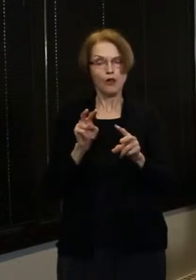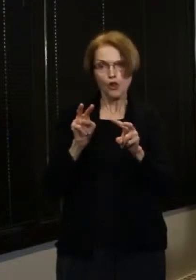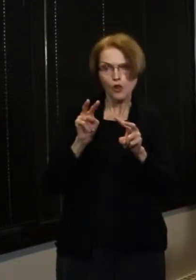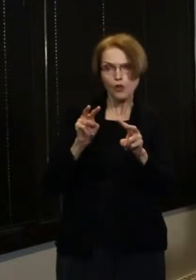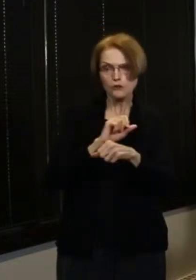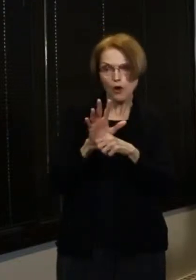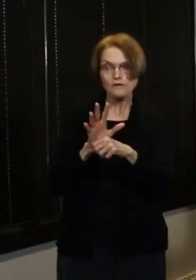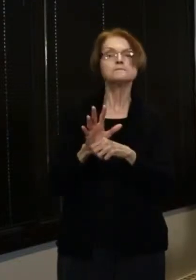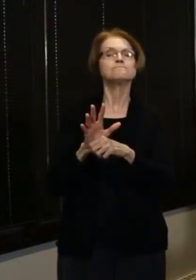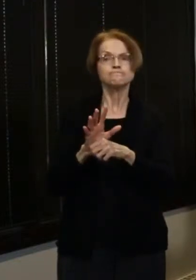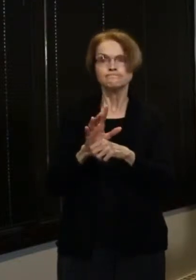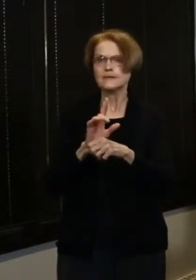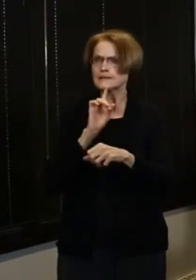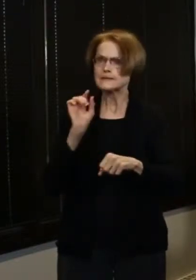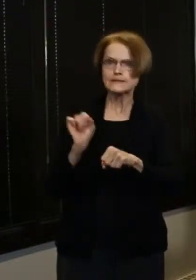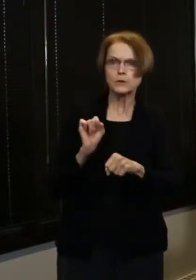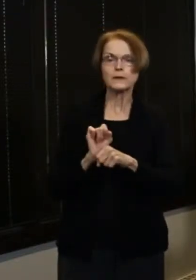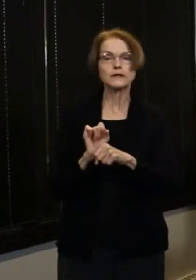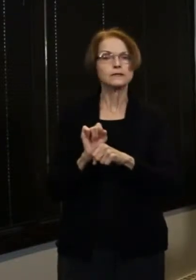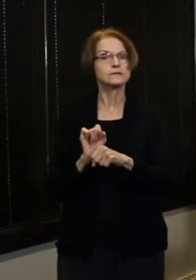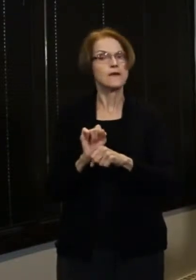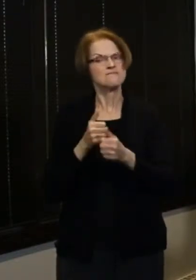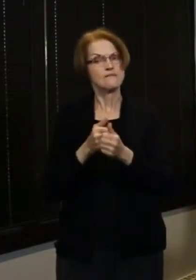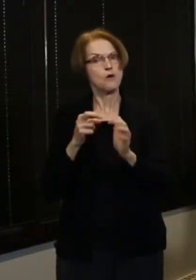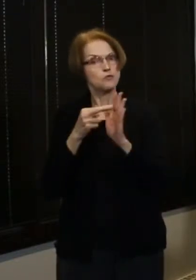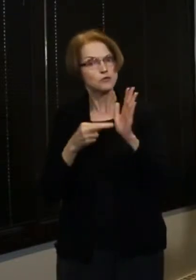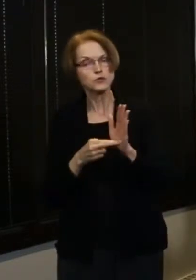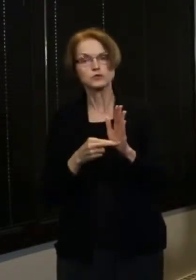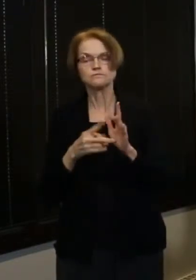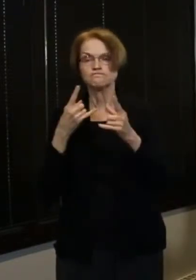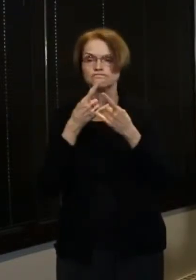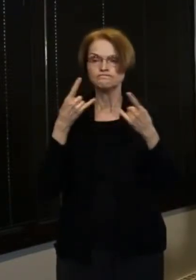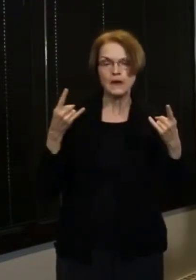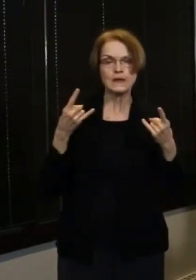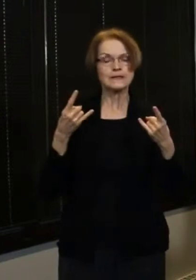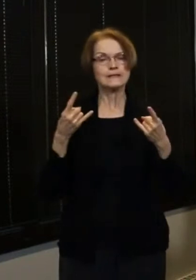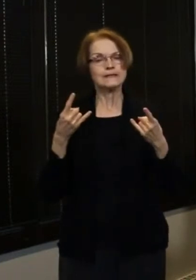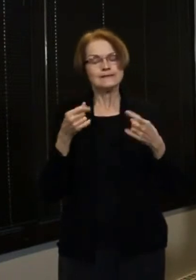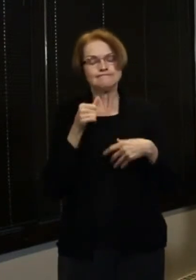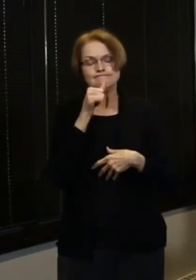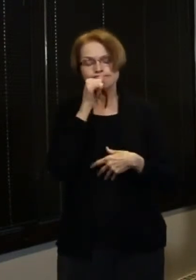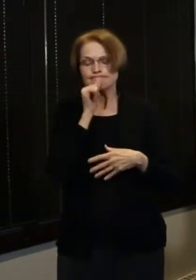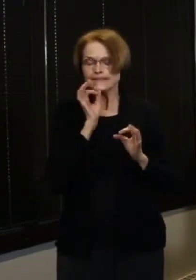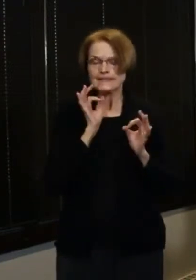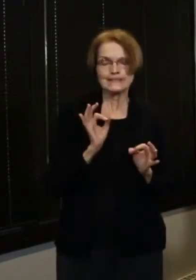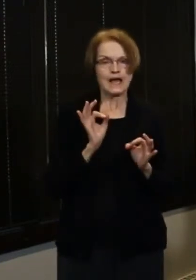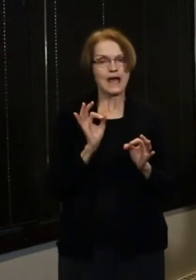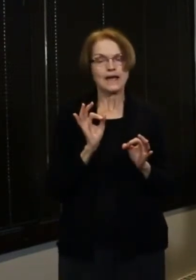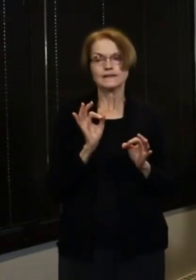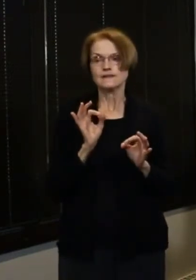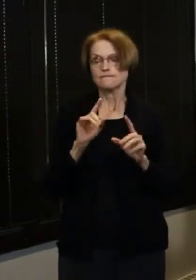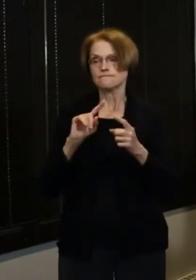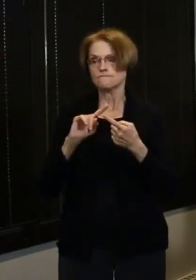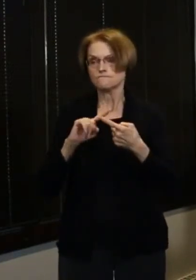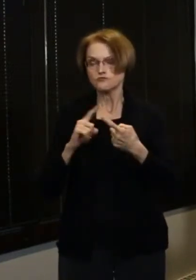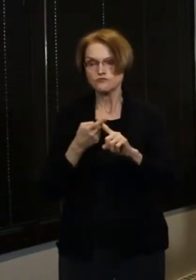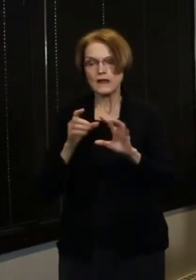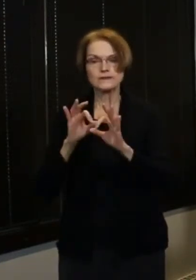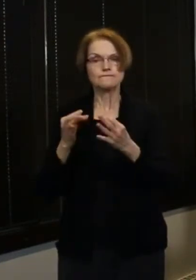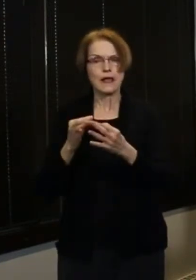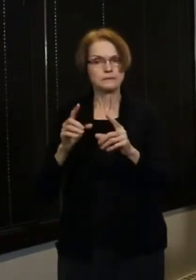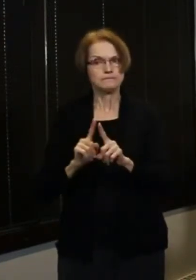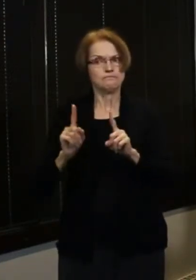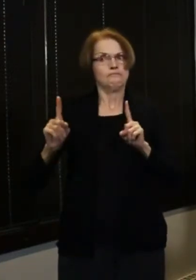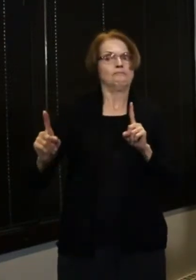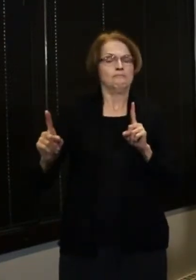spread. People are wearing masks, they're making hard decisions about not seeing their friends and family and